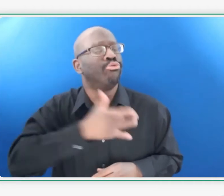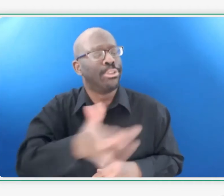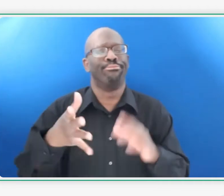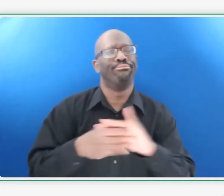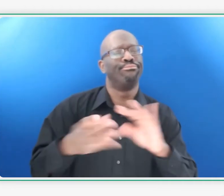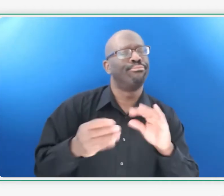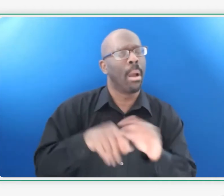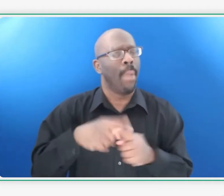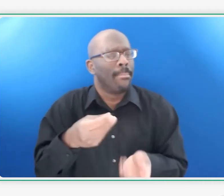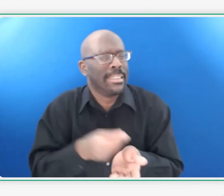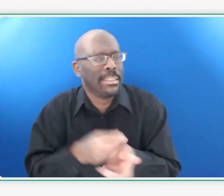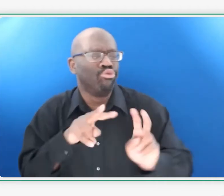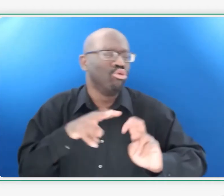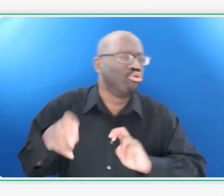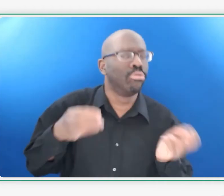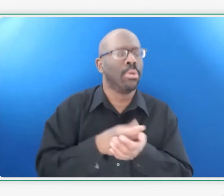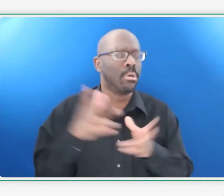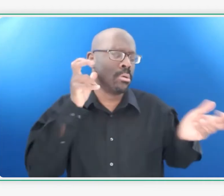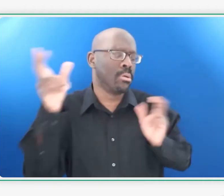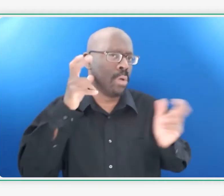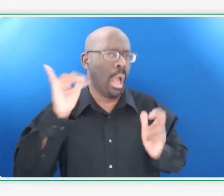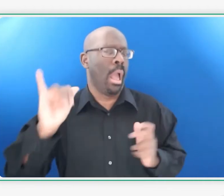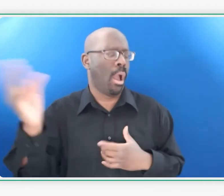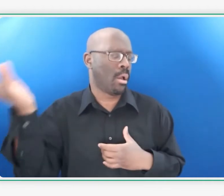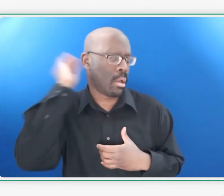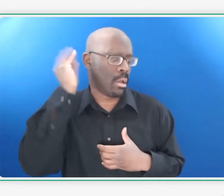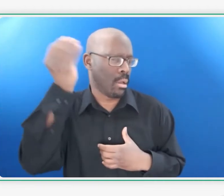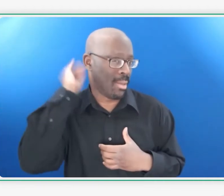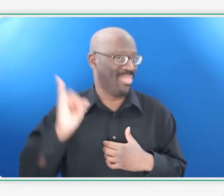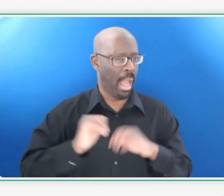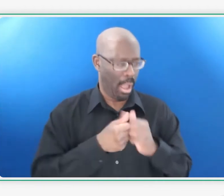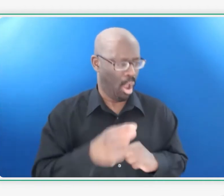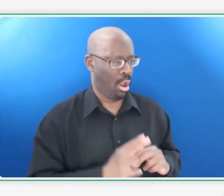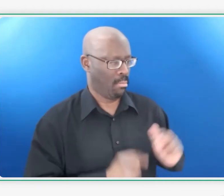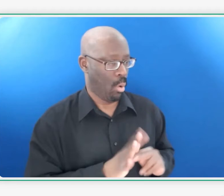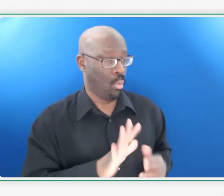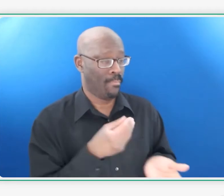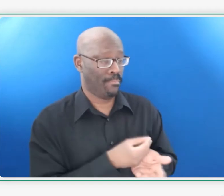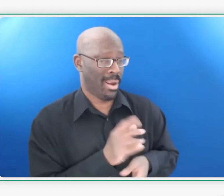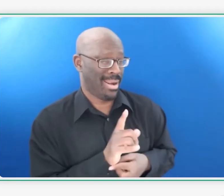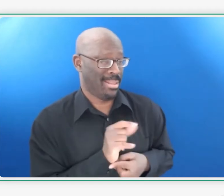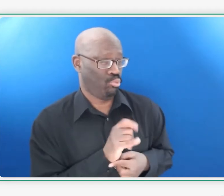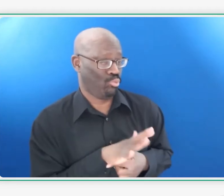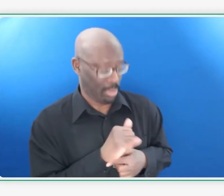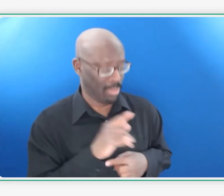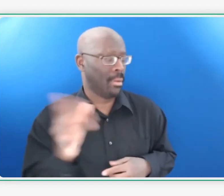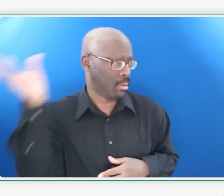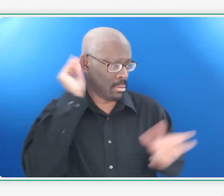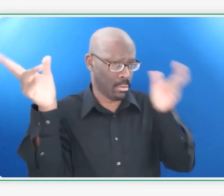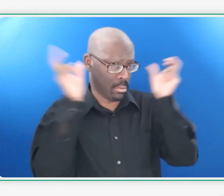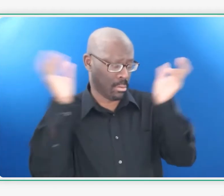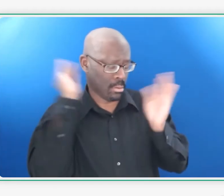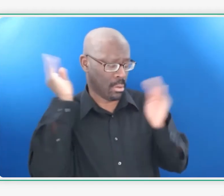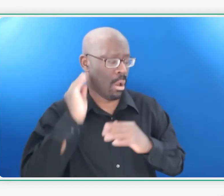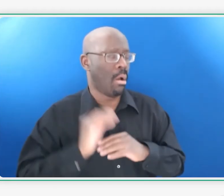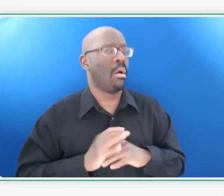And it's most important for children to experience that. As they're growing up, they hear adults talking about financial issues.